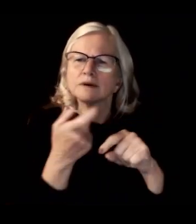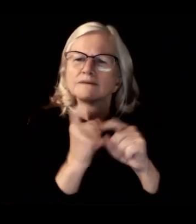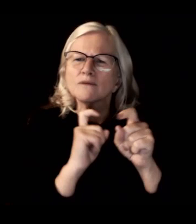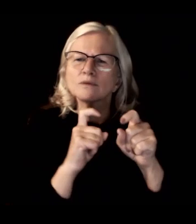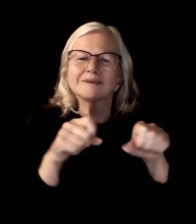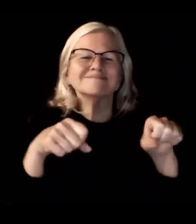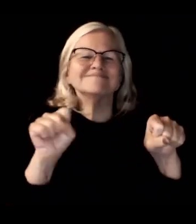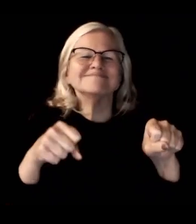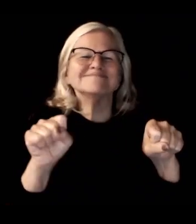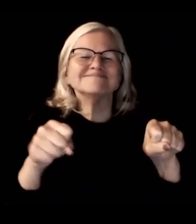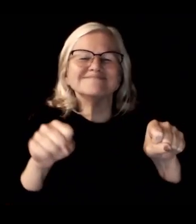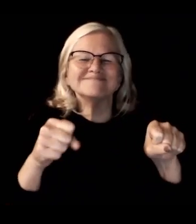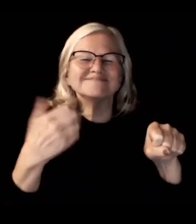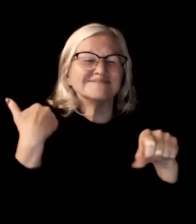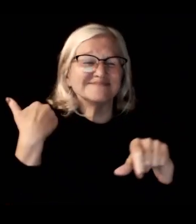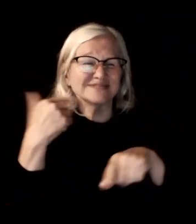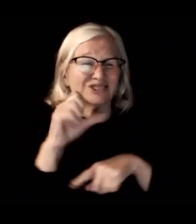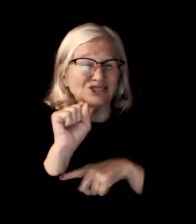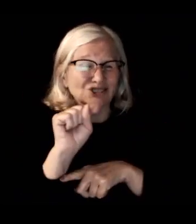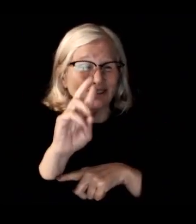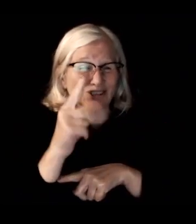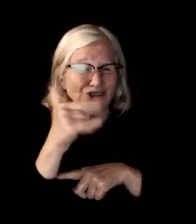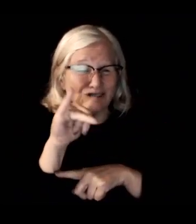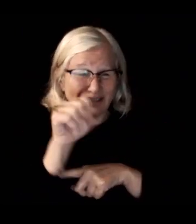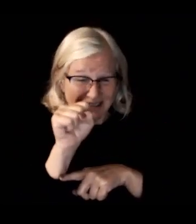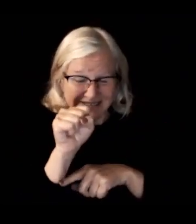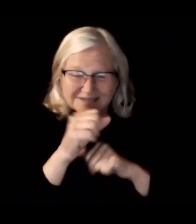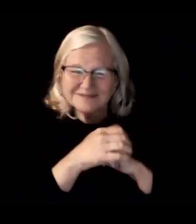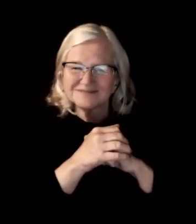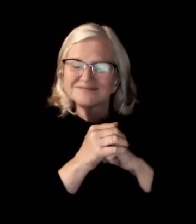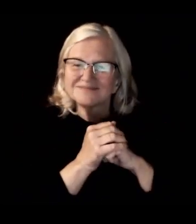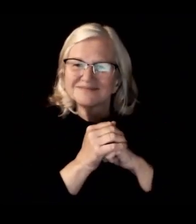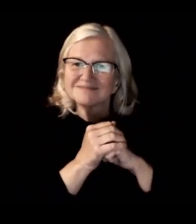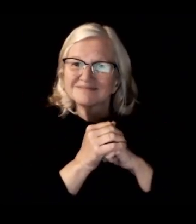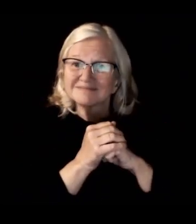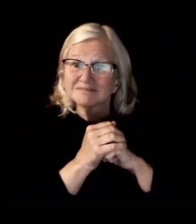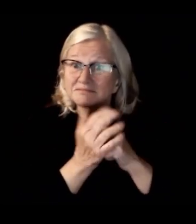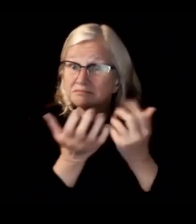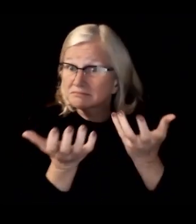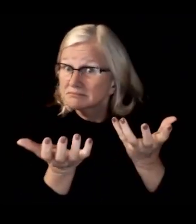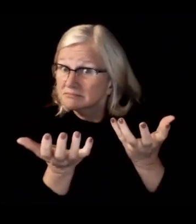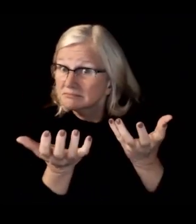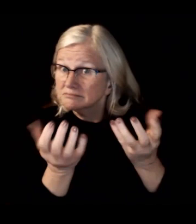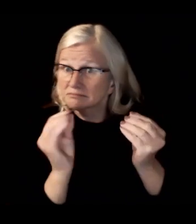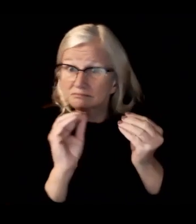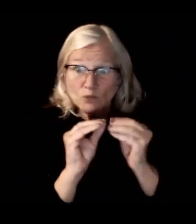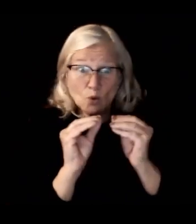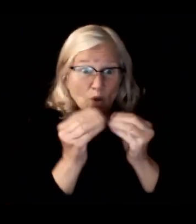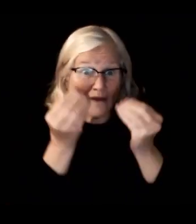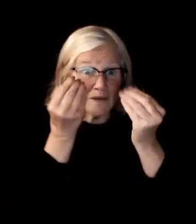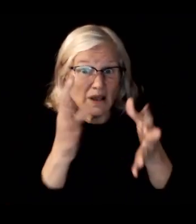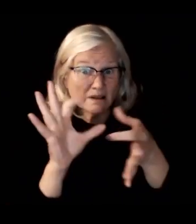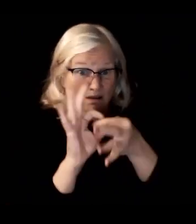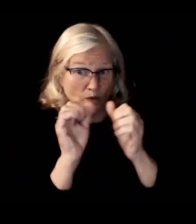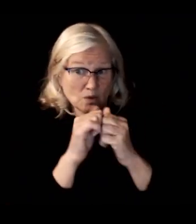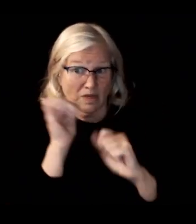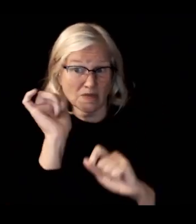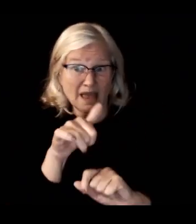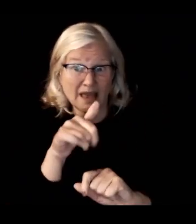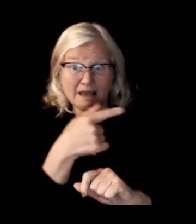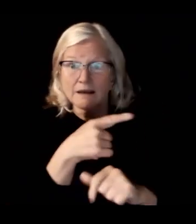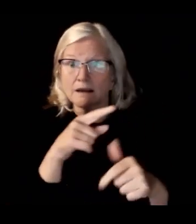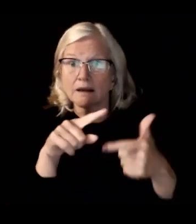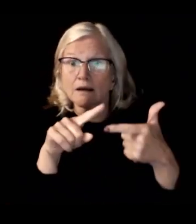on that? And do you have any more concrete evidence of secondary transmission related to the